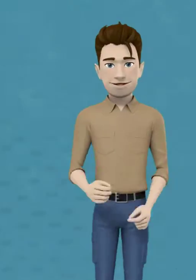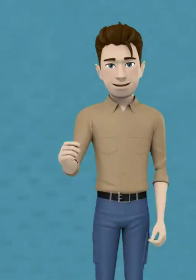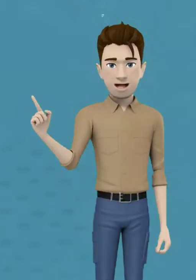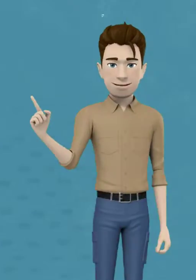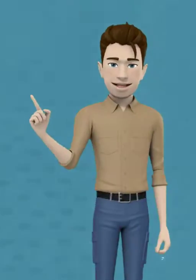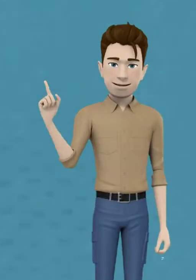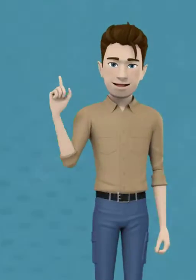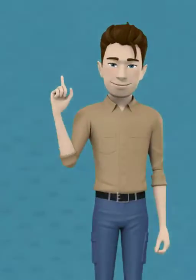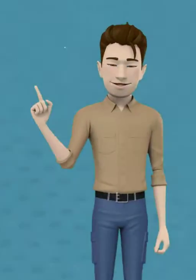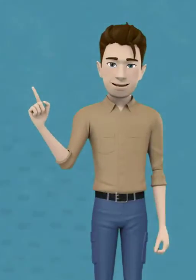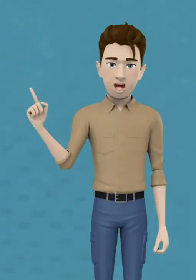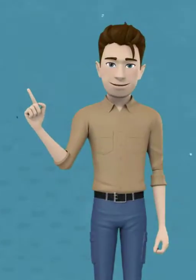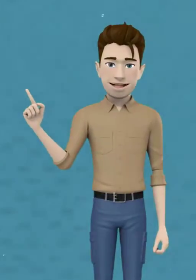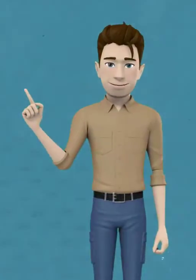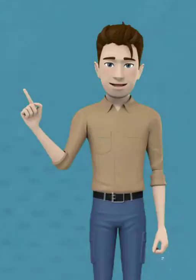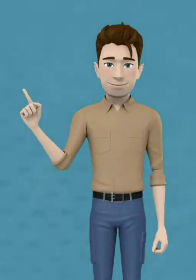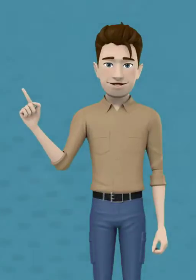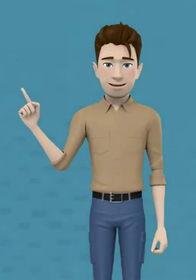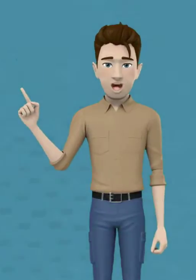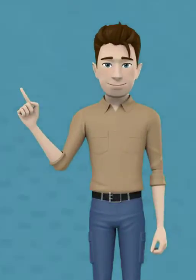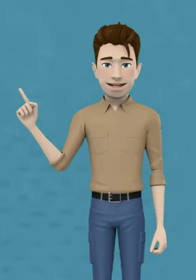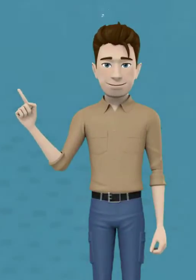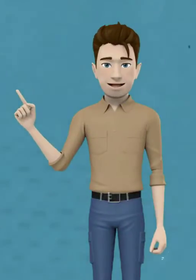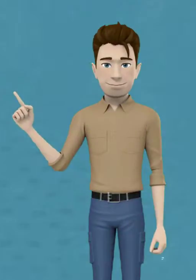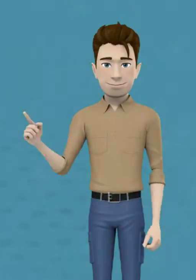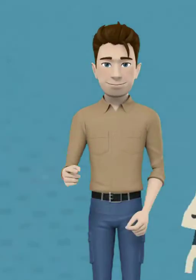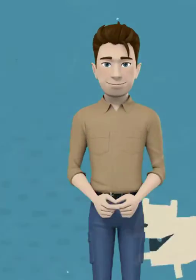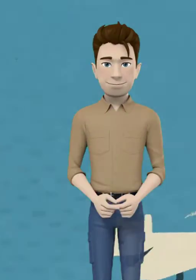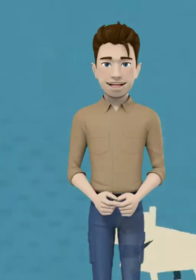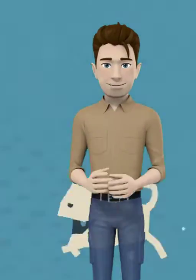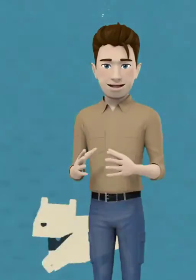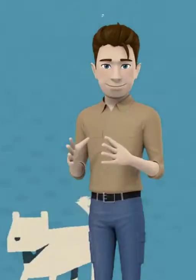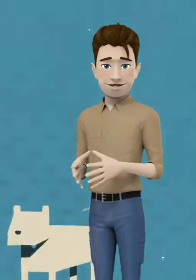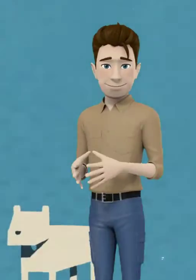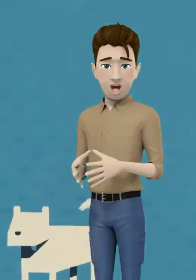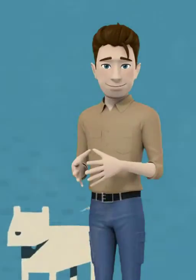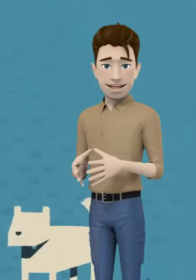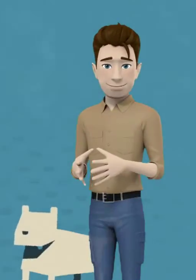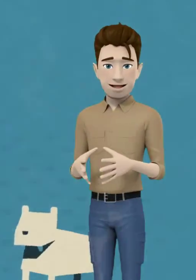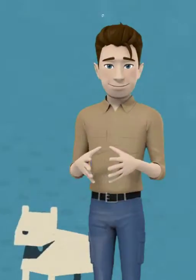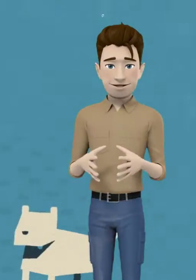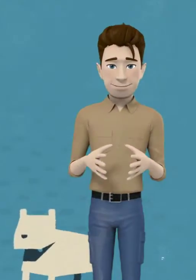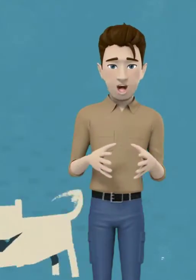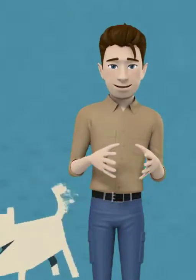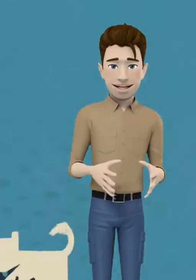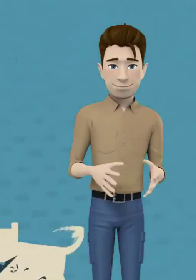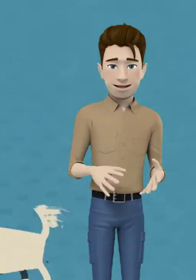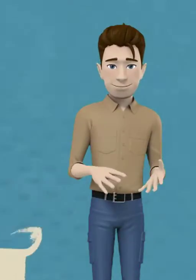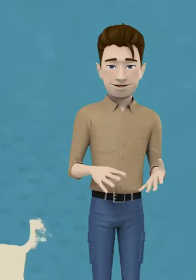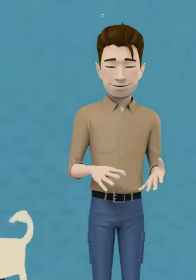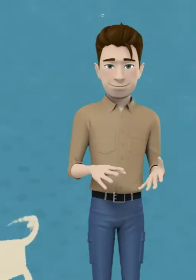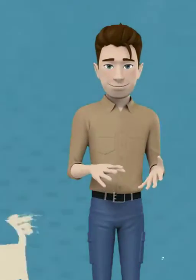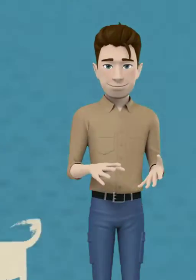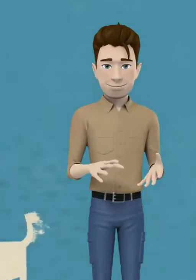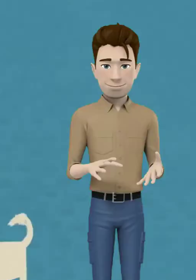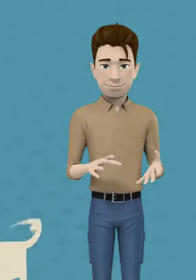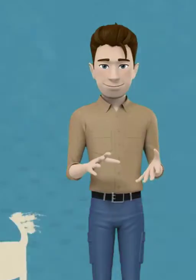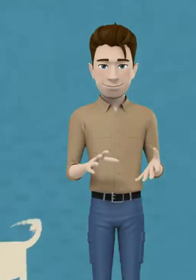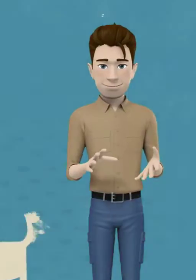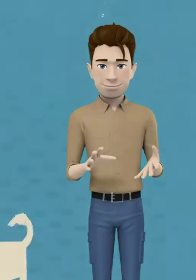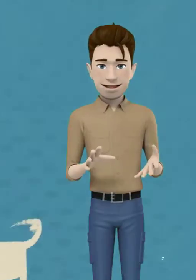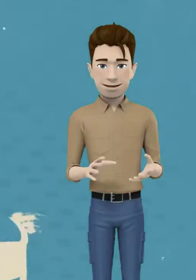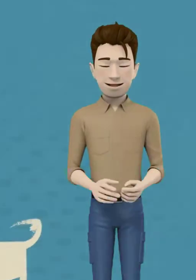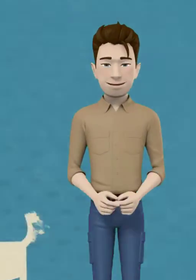a concerted bid never to look foolish, we don't venture very far from our cocoon, and thereby, from time to time at